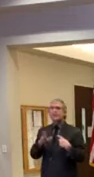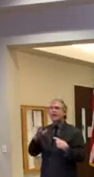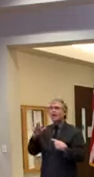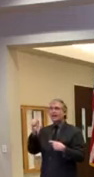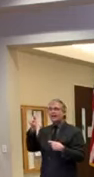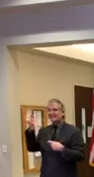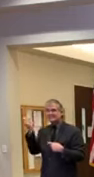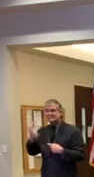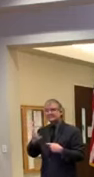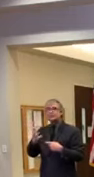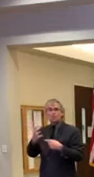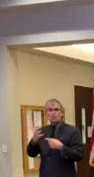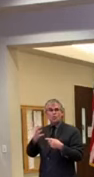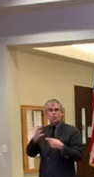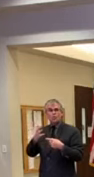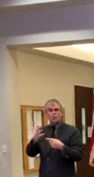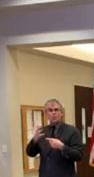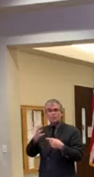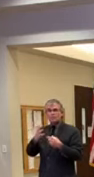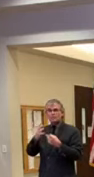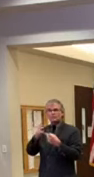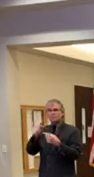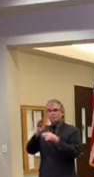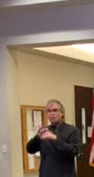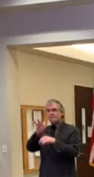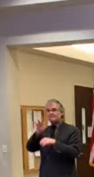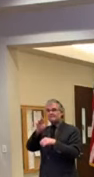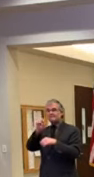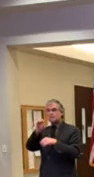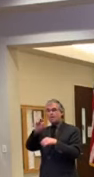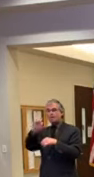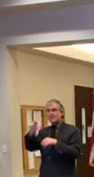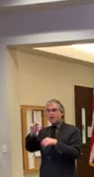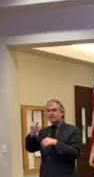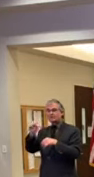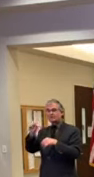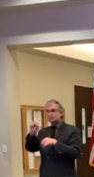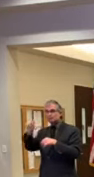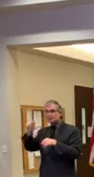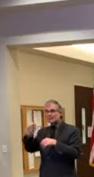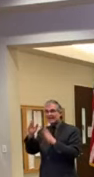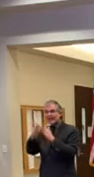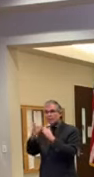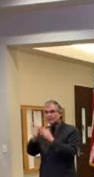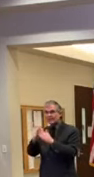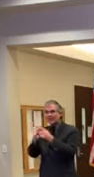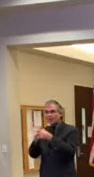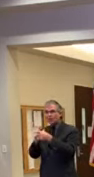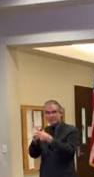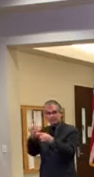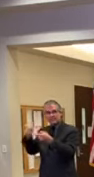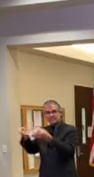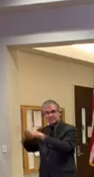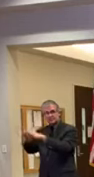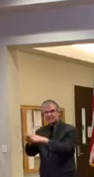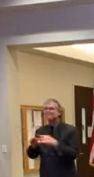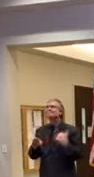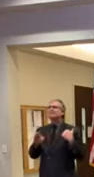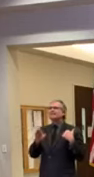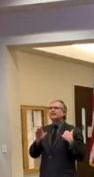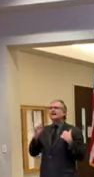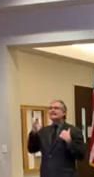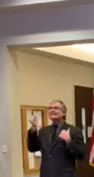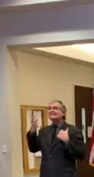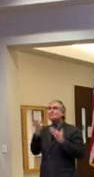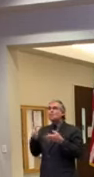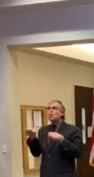Fremont Street? Casinos? Fremont Street, does that include the... Casino closure involves every casino in the state of Nevada.